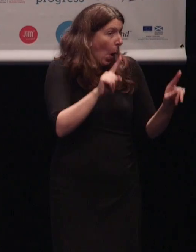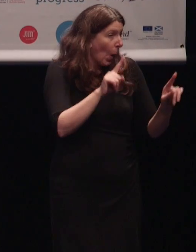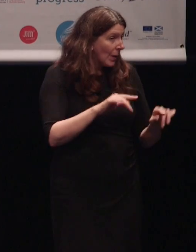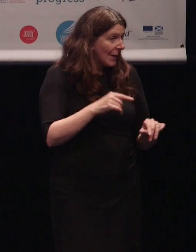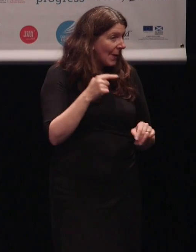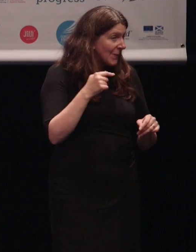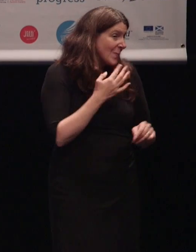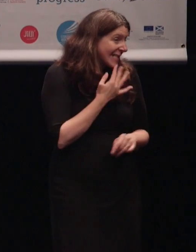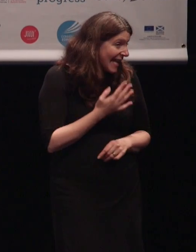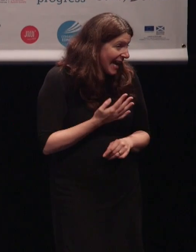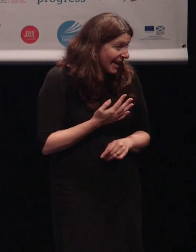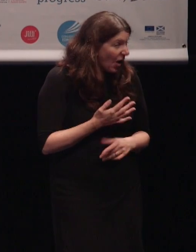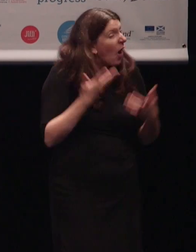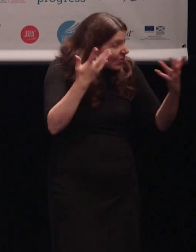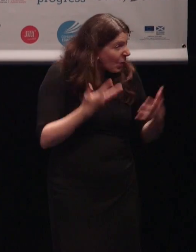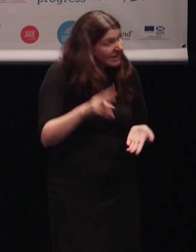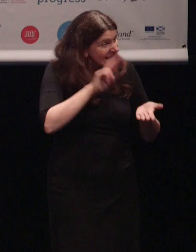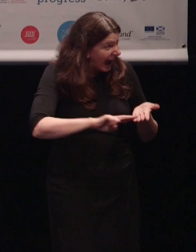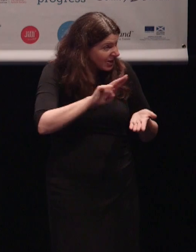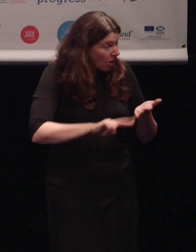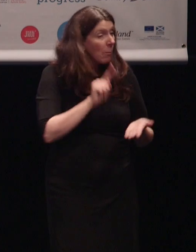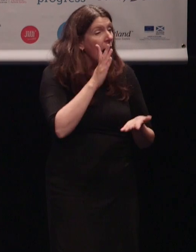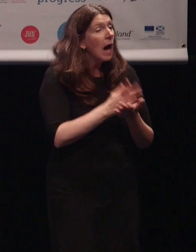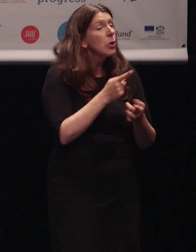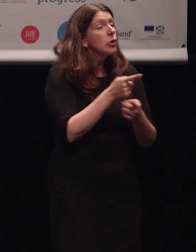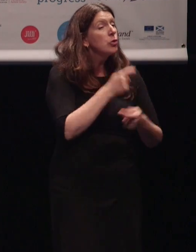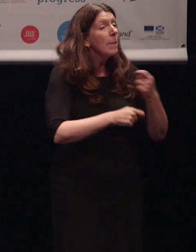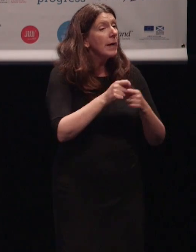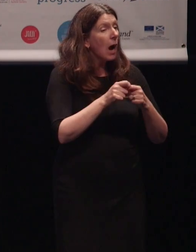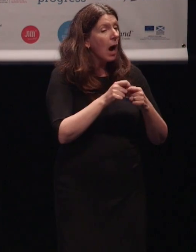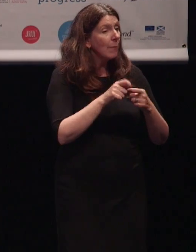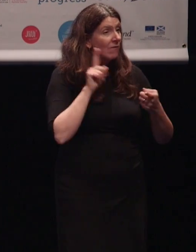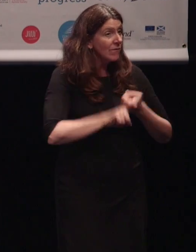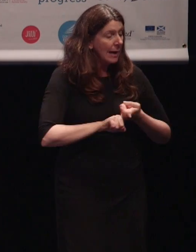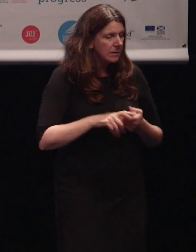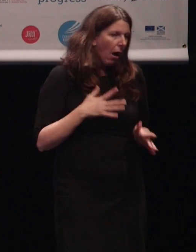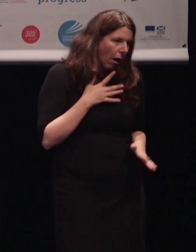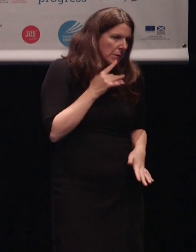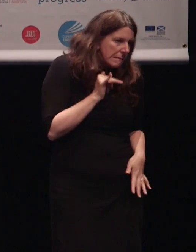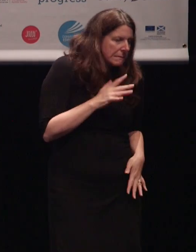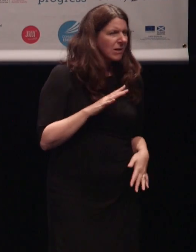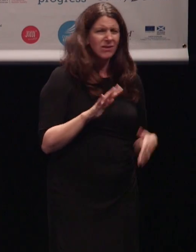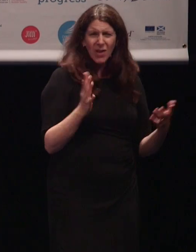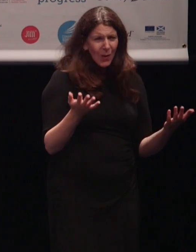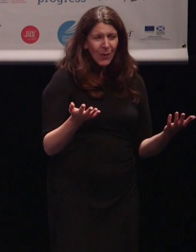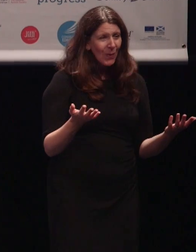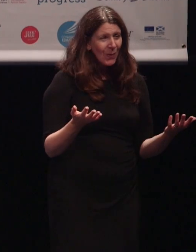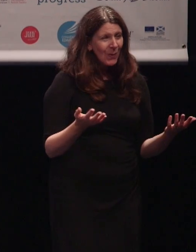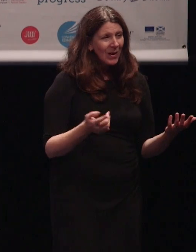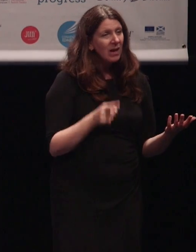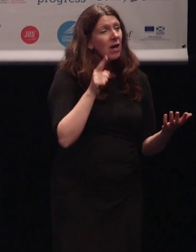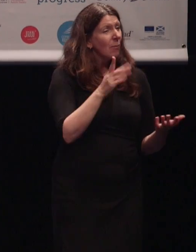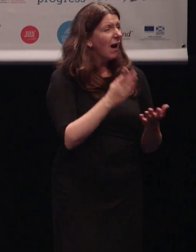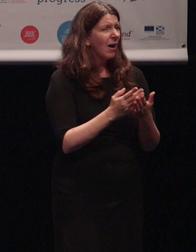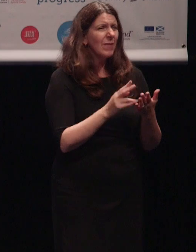them? Sure you did. I think most people actually, how could I said that? And like everybody else